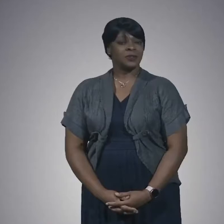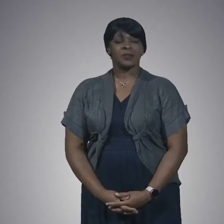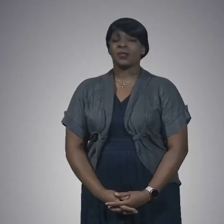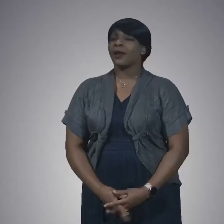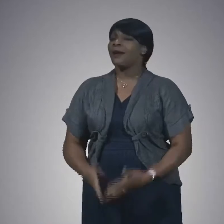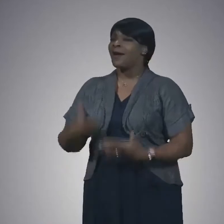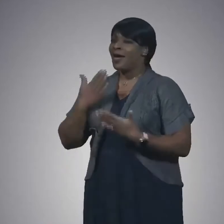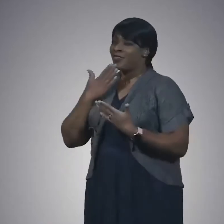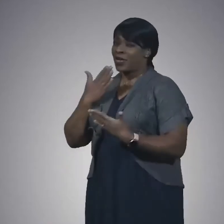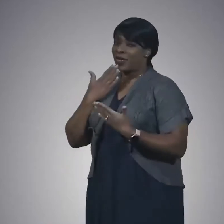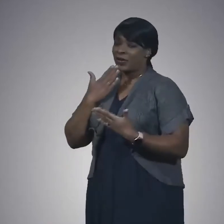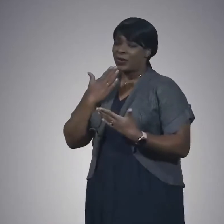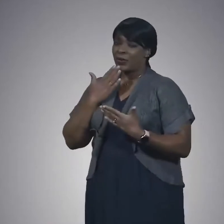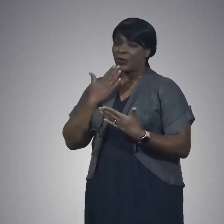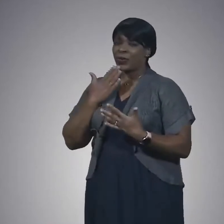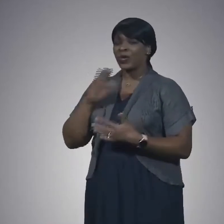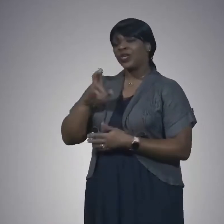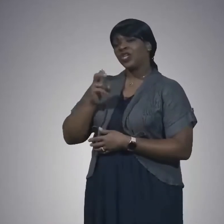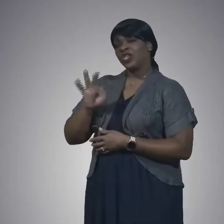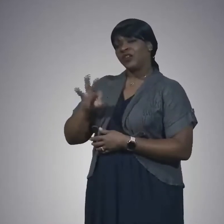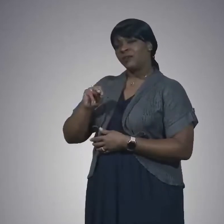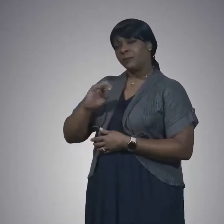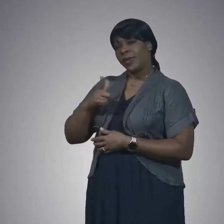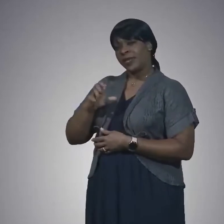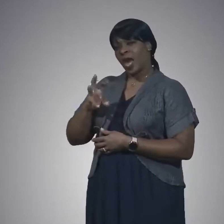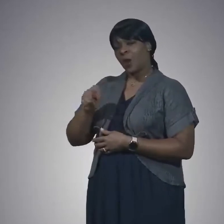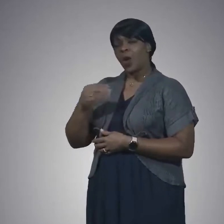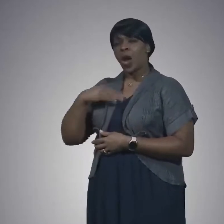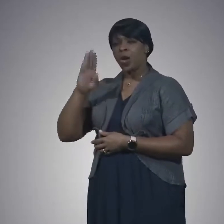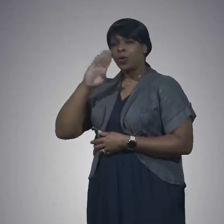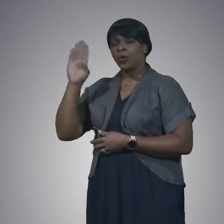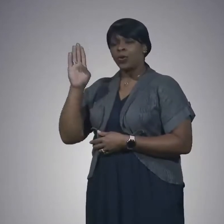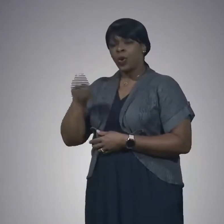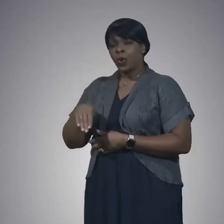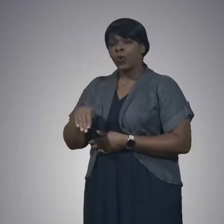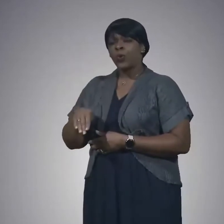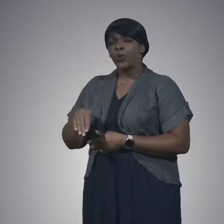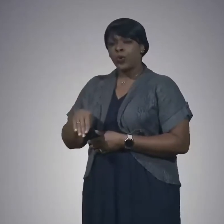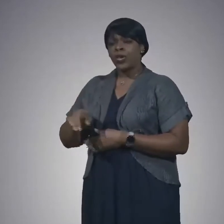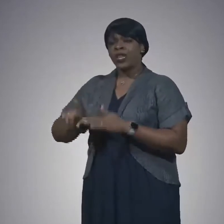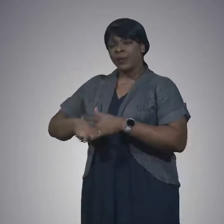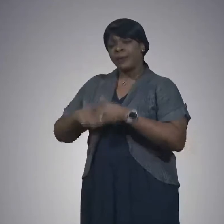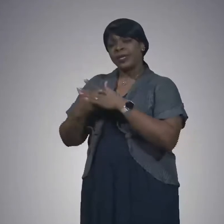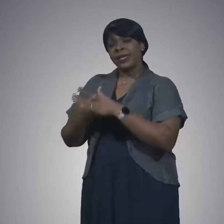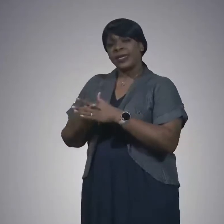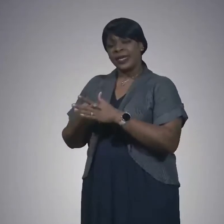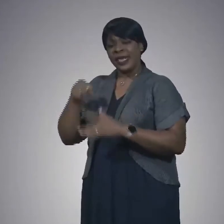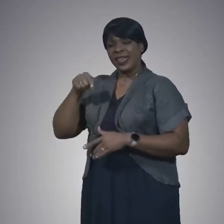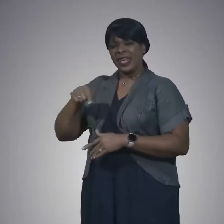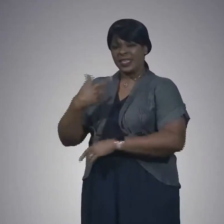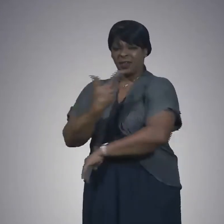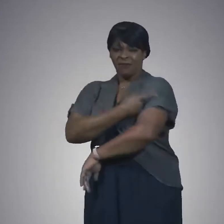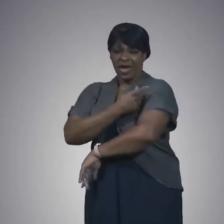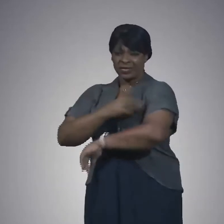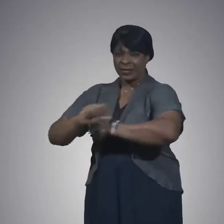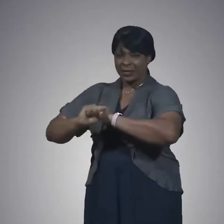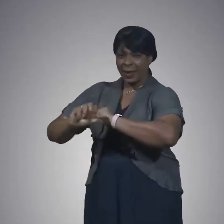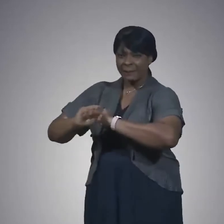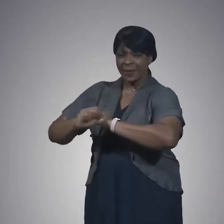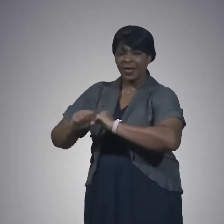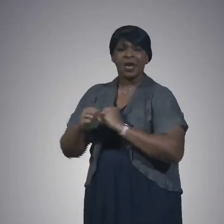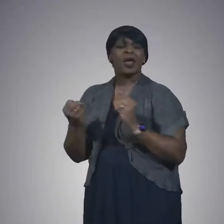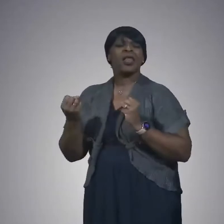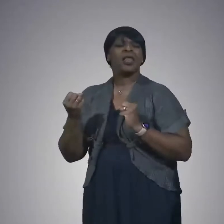Thank you. And Chief McGowen, I know that at the beginning of this vaccine campaign, a